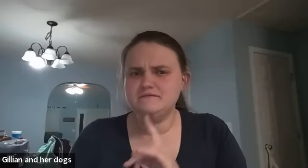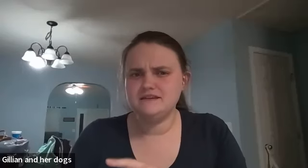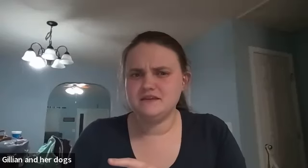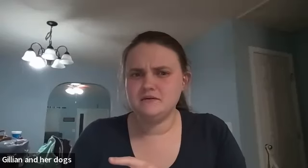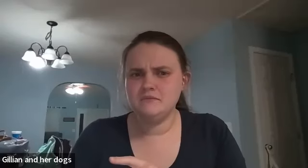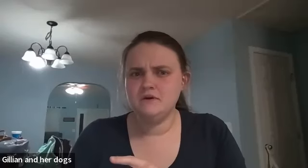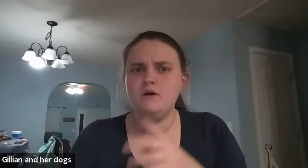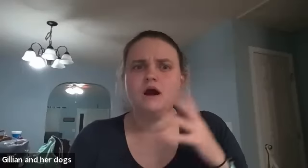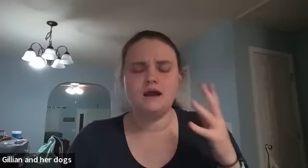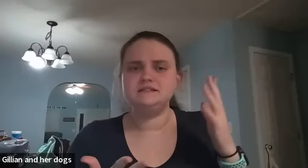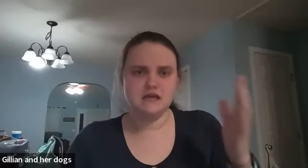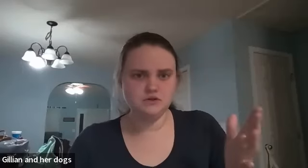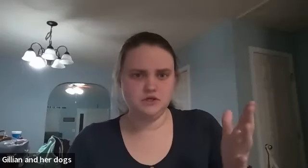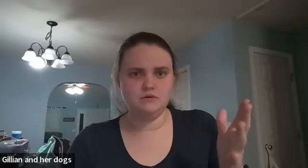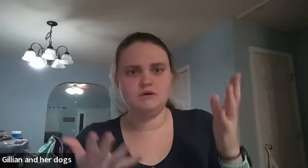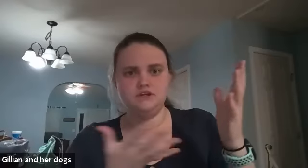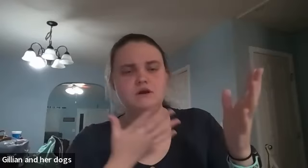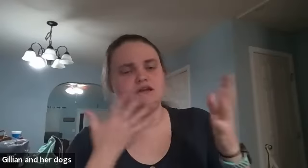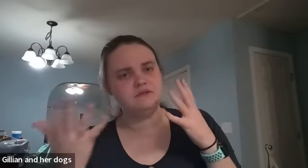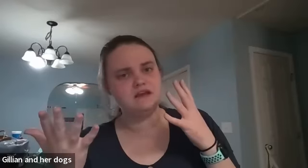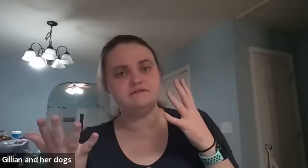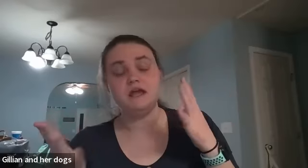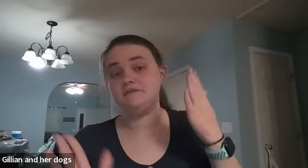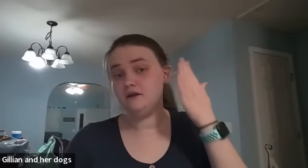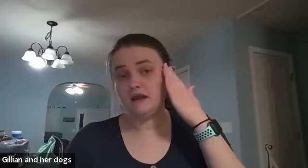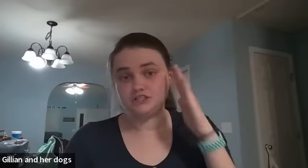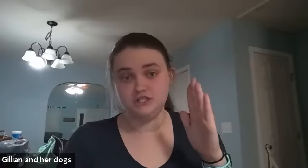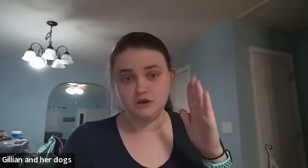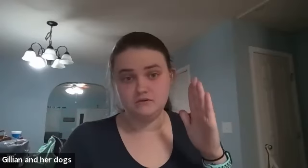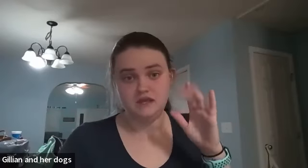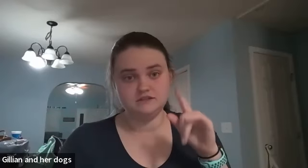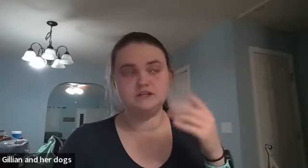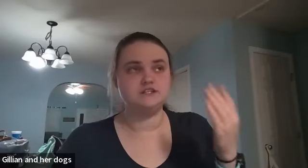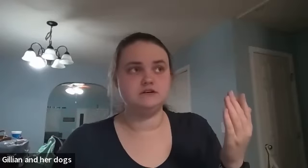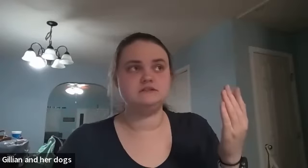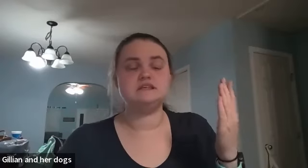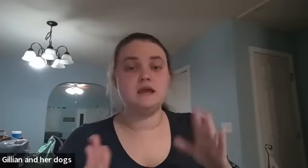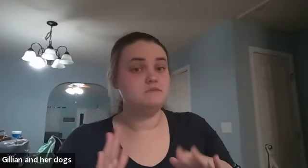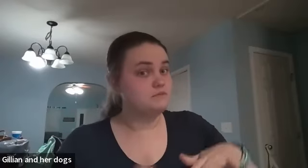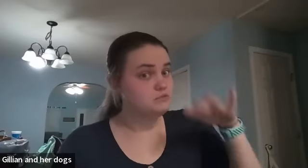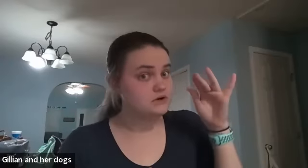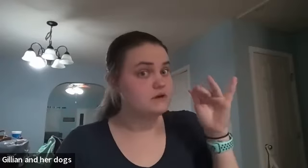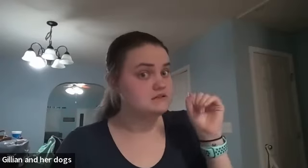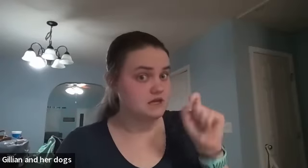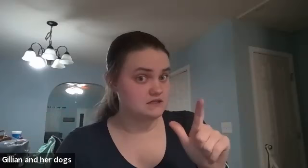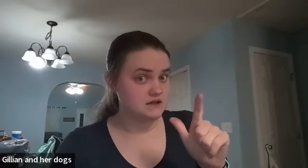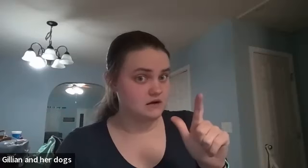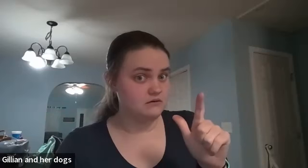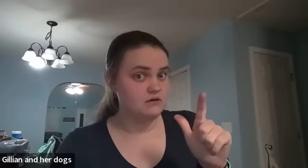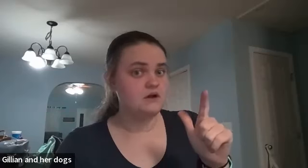offend them? I can tell you, or, you know, I can, and if I don't actually know the answer, because, you know, since I have not been born and raised with ASL,